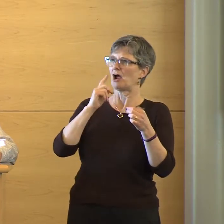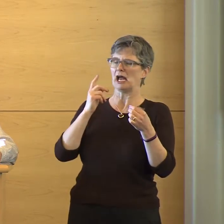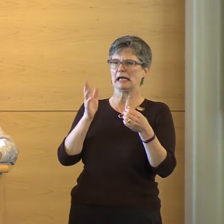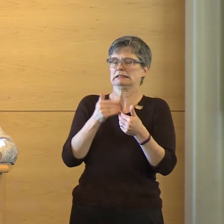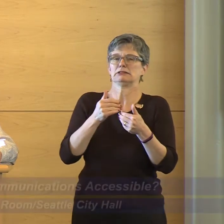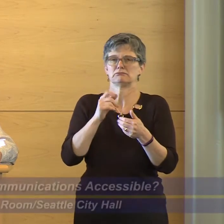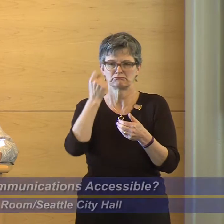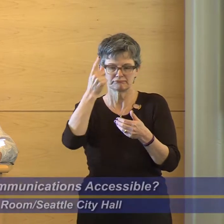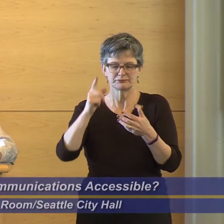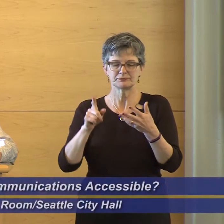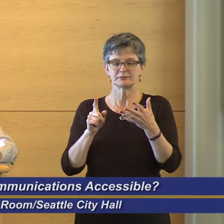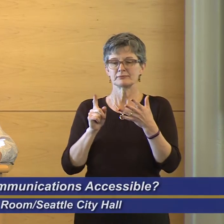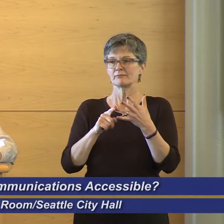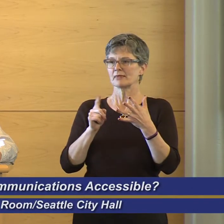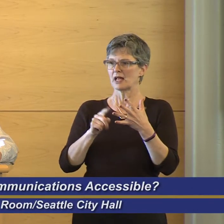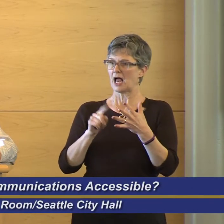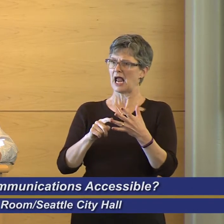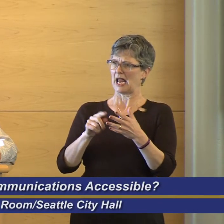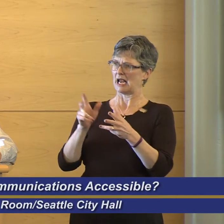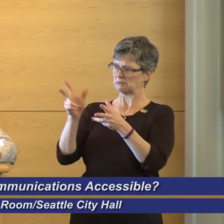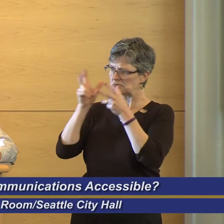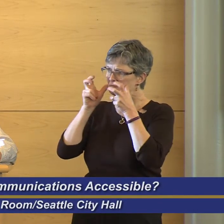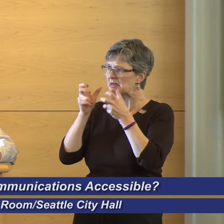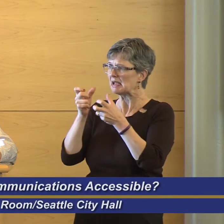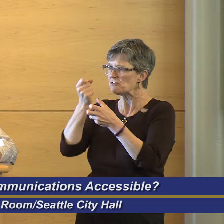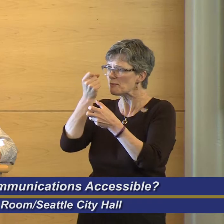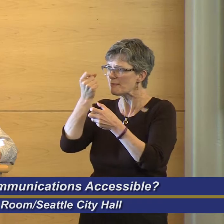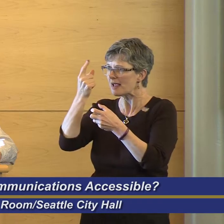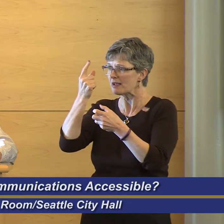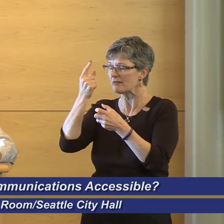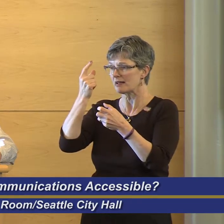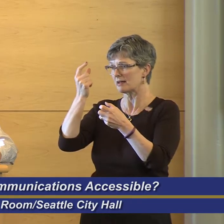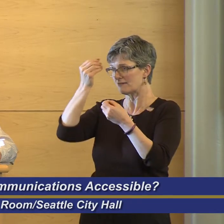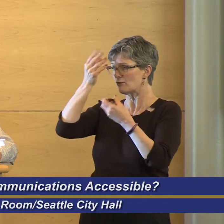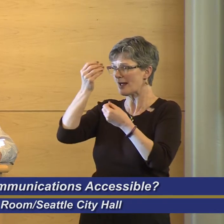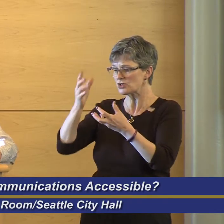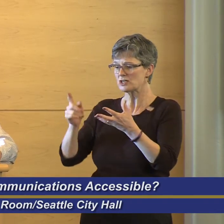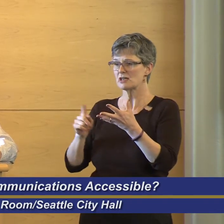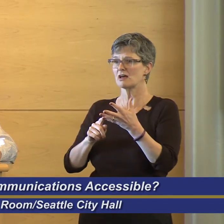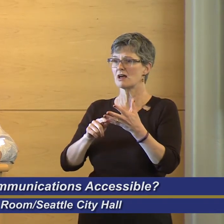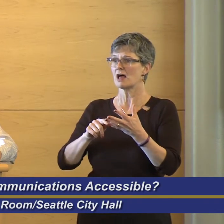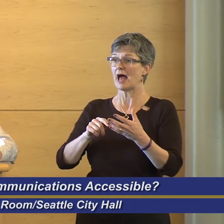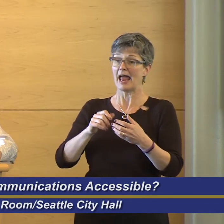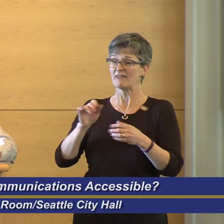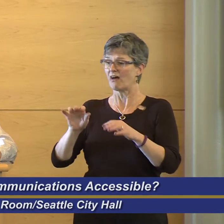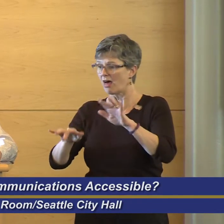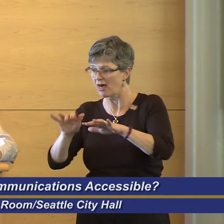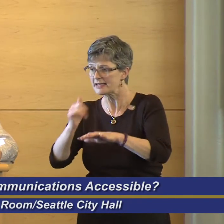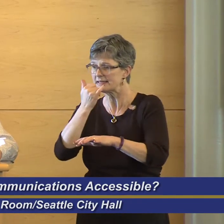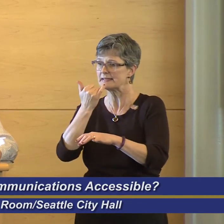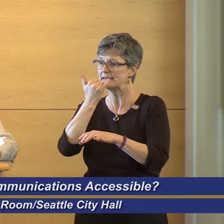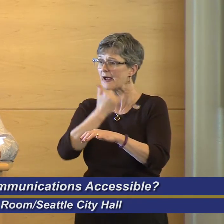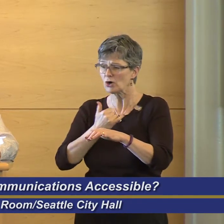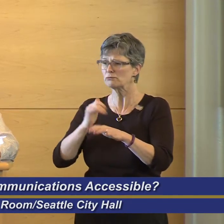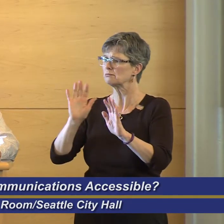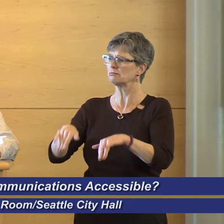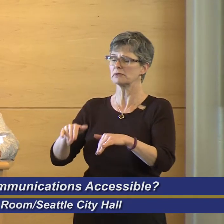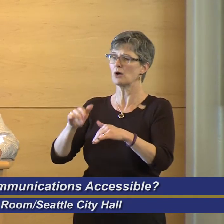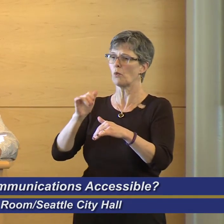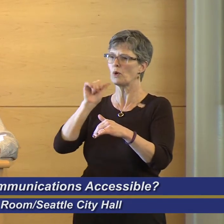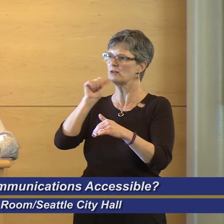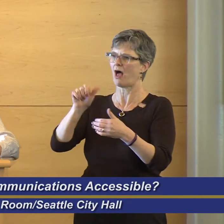perception of information or perceptible information, a tolerance for error, low physical effort, and space